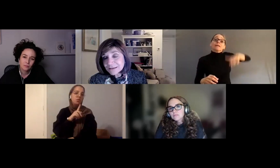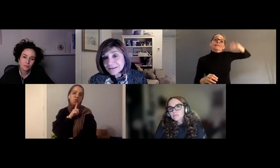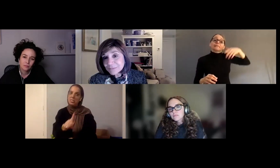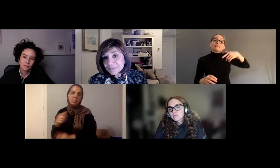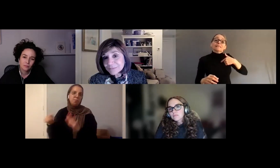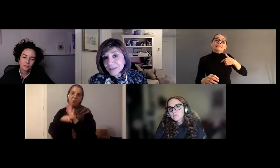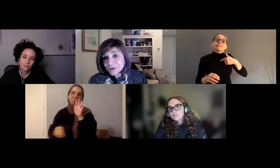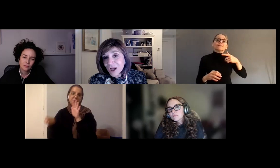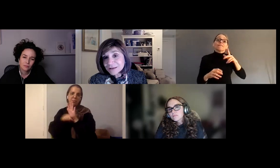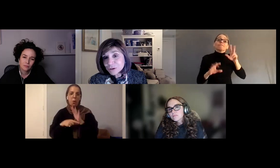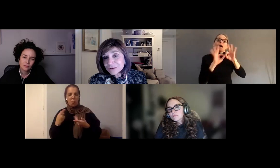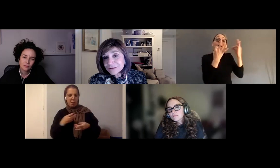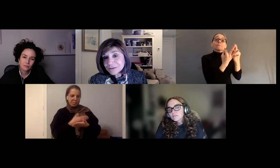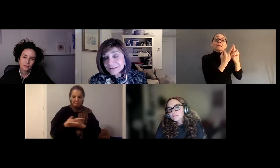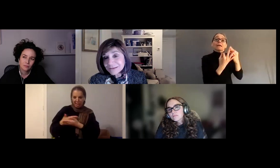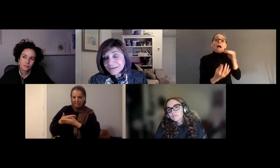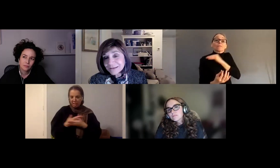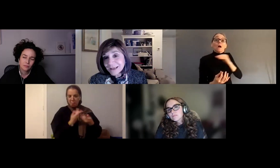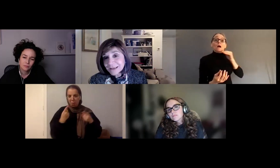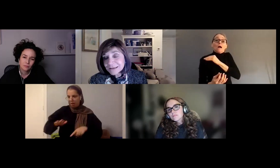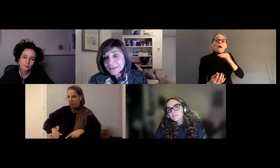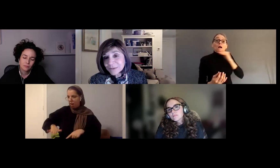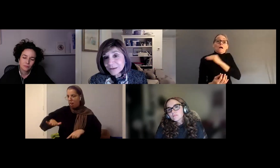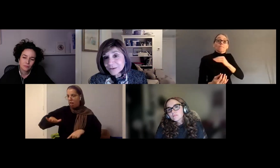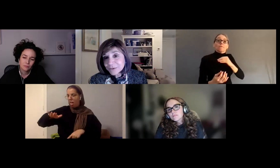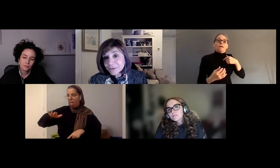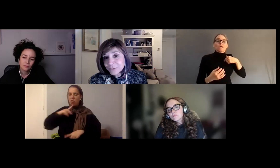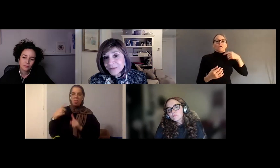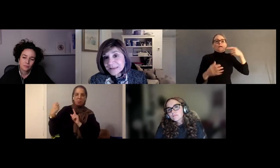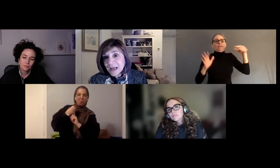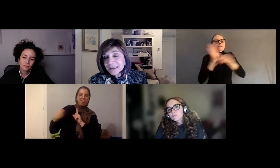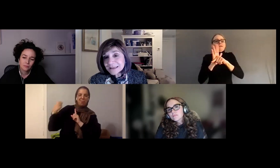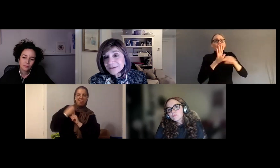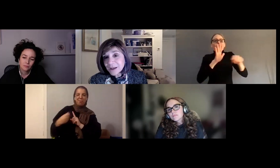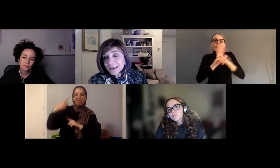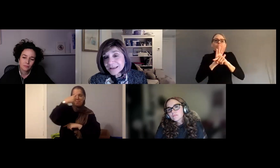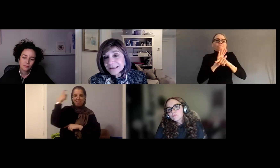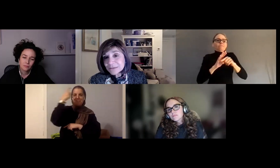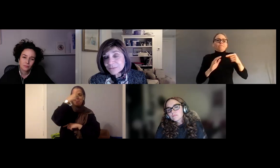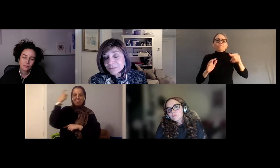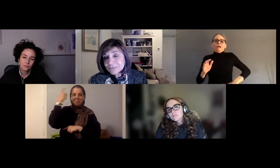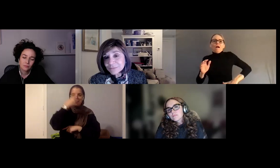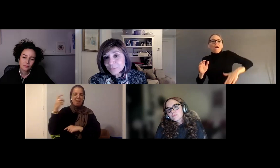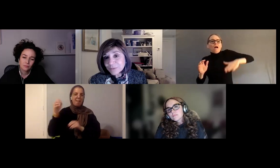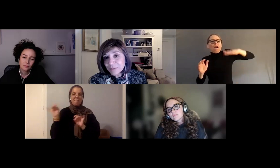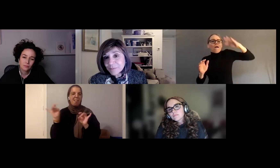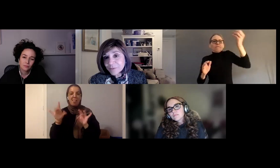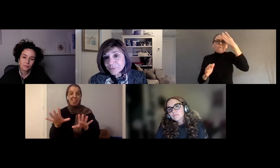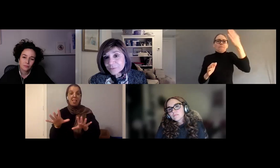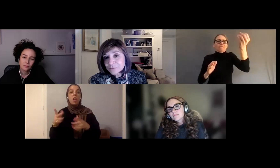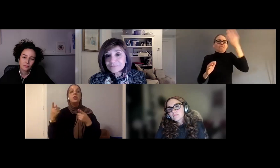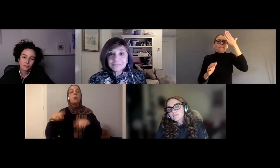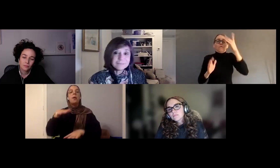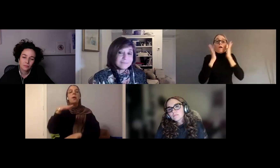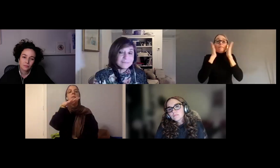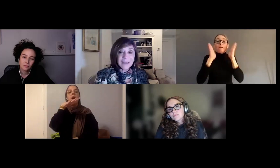toxic in my childhood, and these toxic lies that my